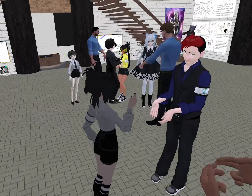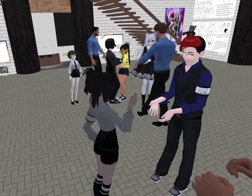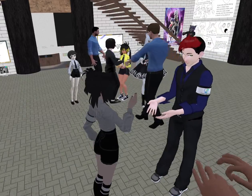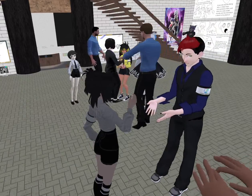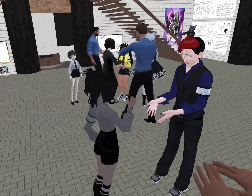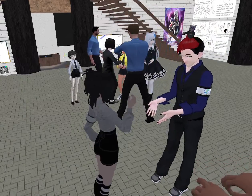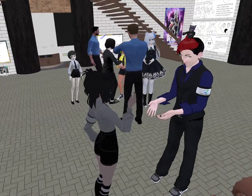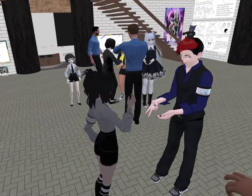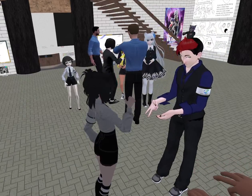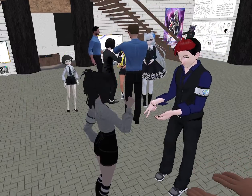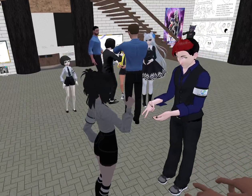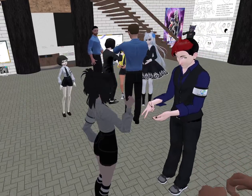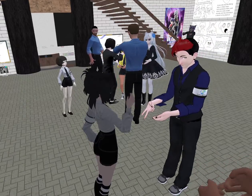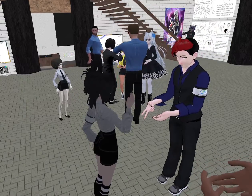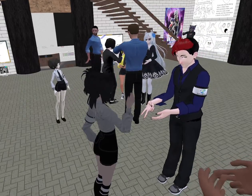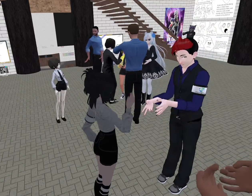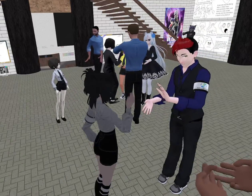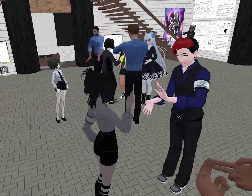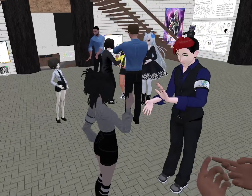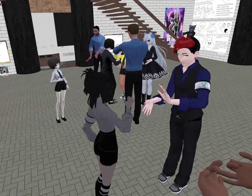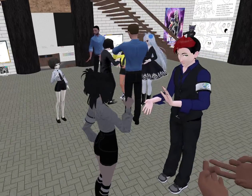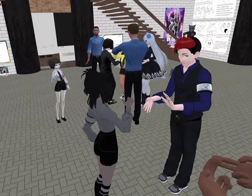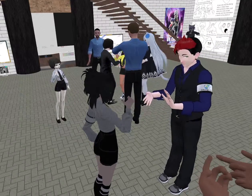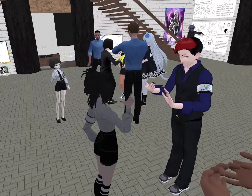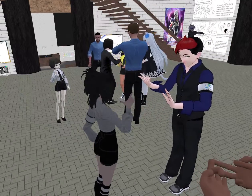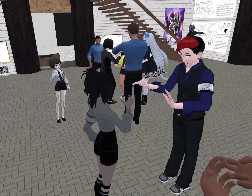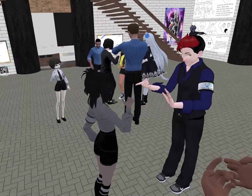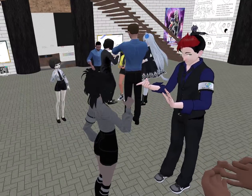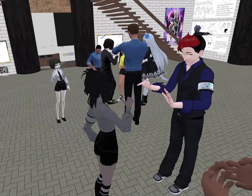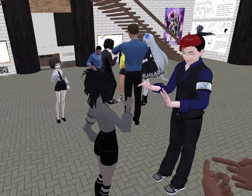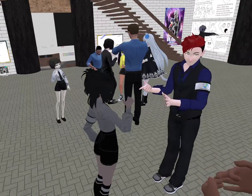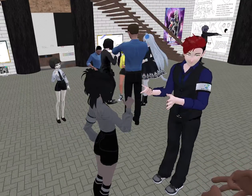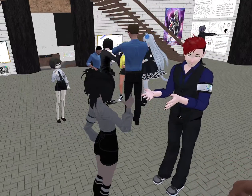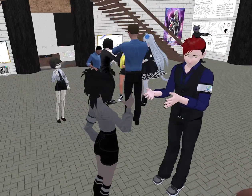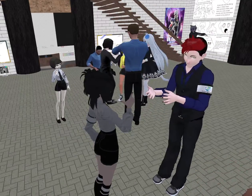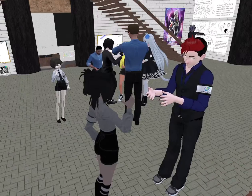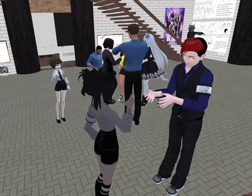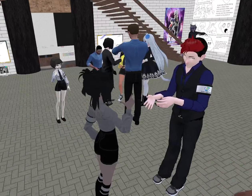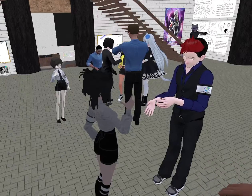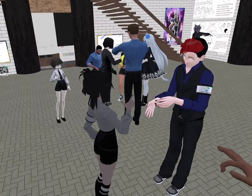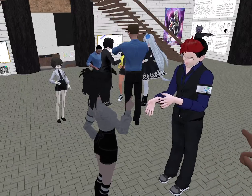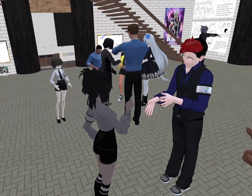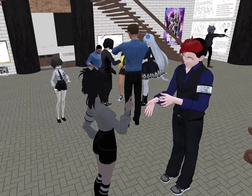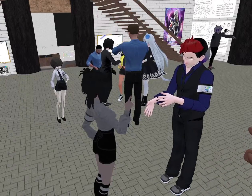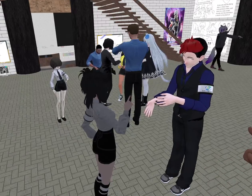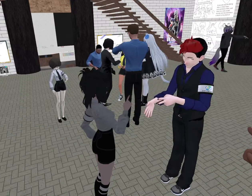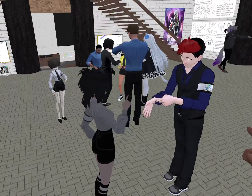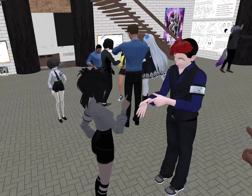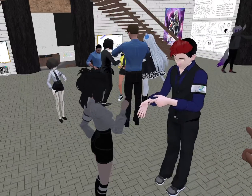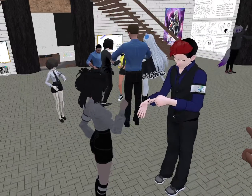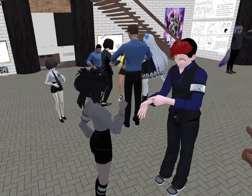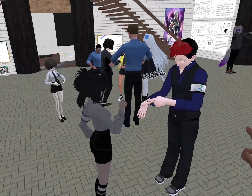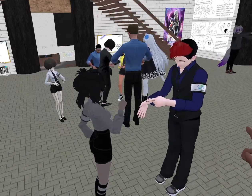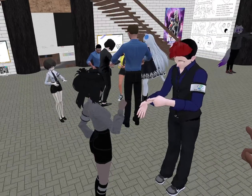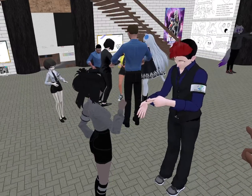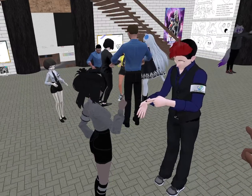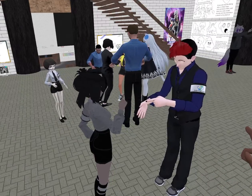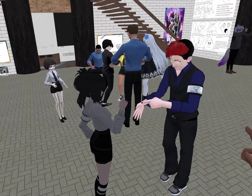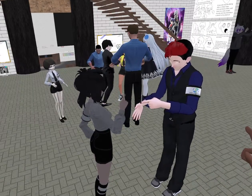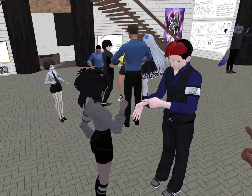Because but like, yeah. So for example, like the F hand shape. This is hard, right? Like, yeah, it's